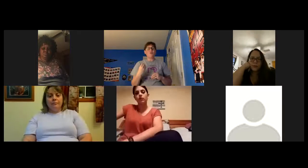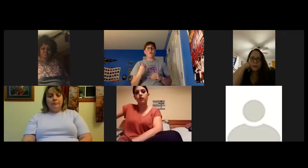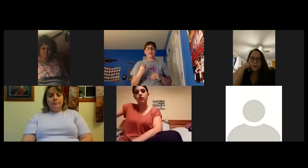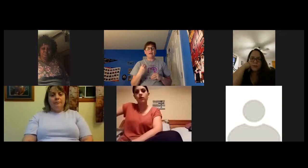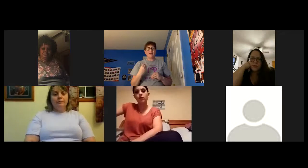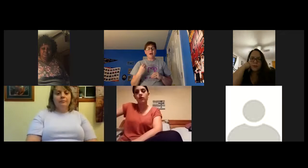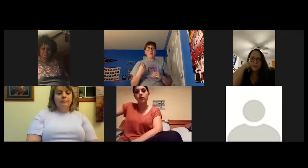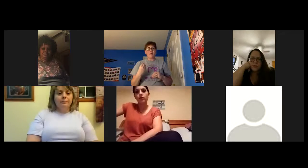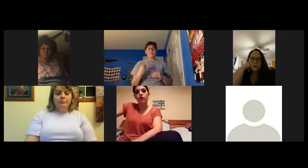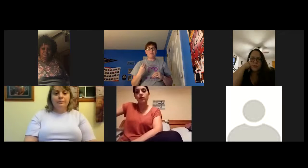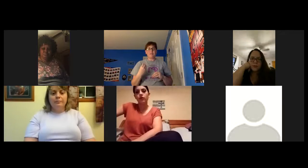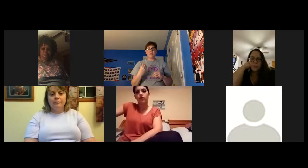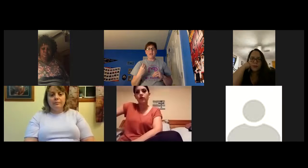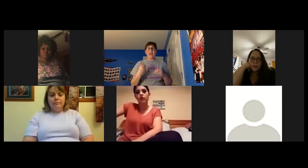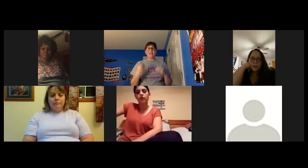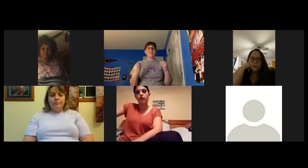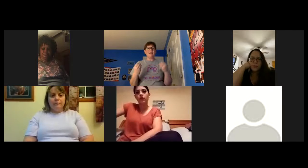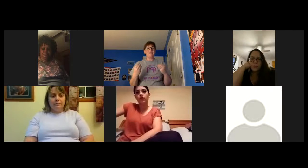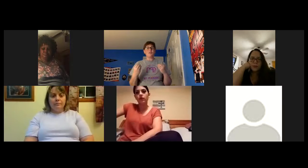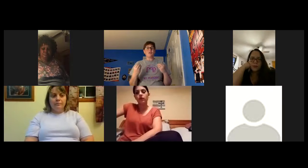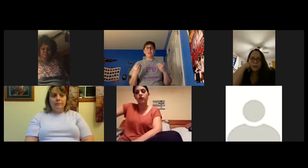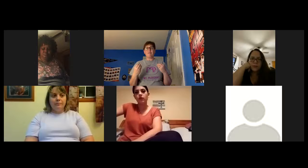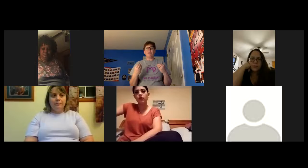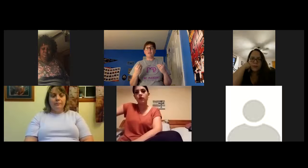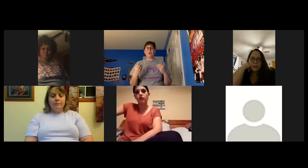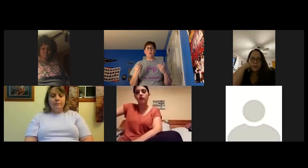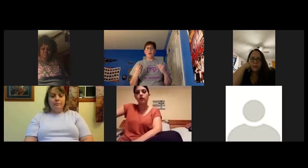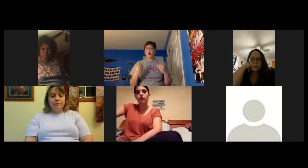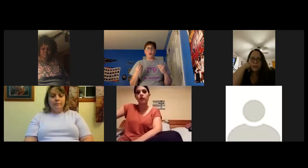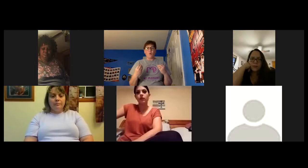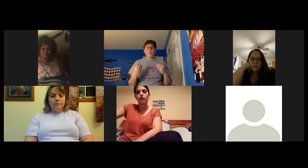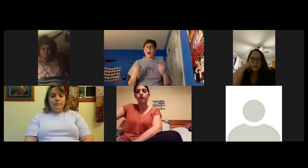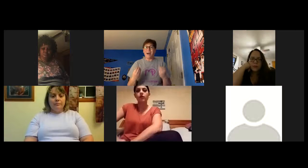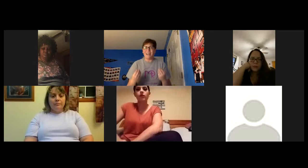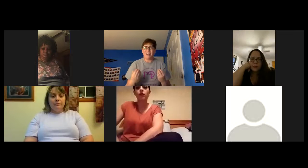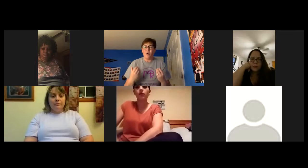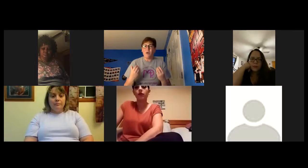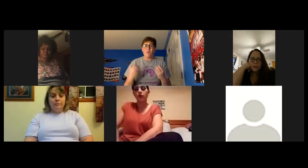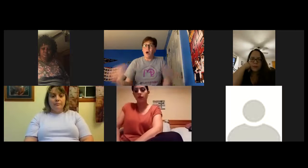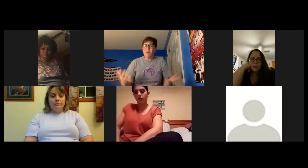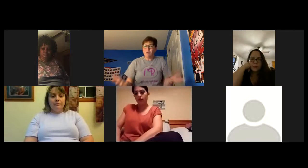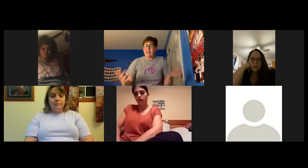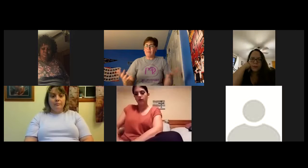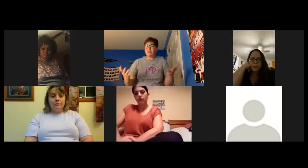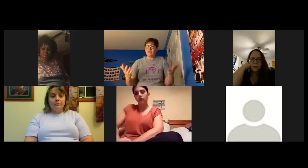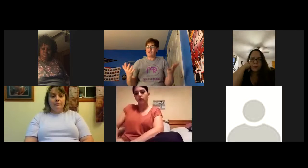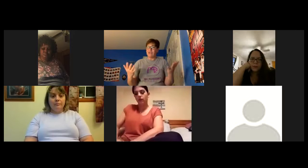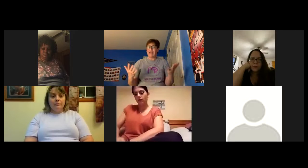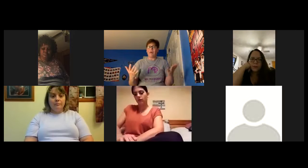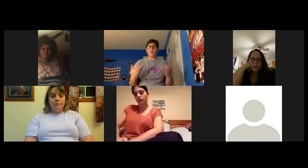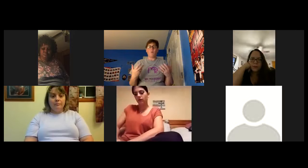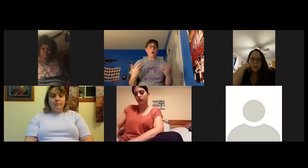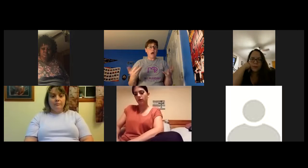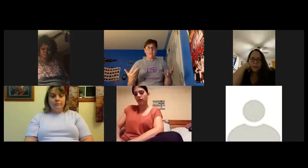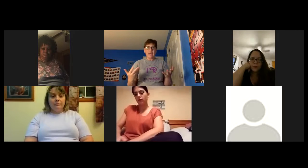a story about something. And it's the type of story that makes you go, why? Why would that person do